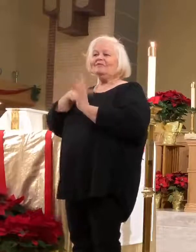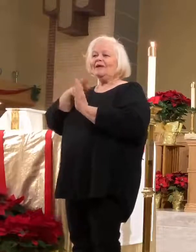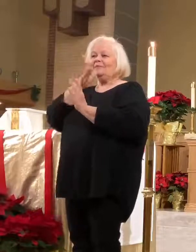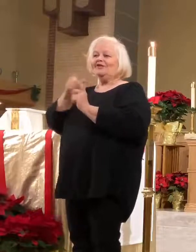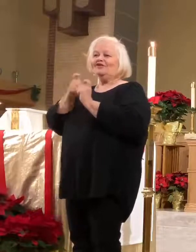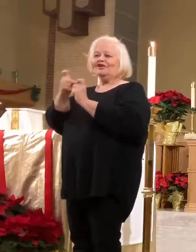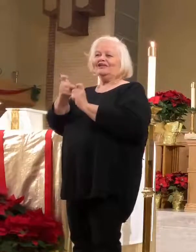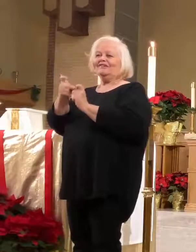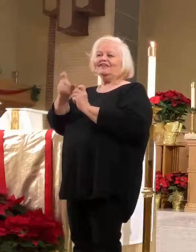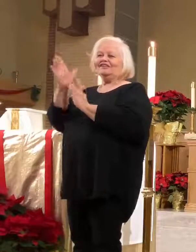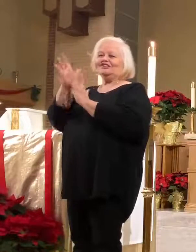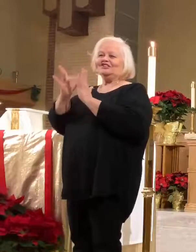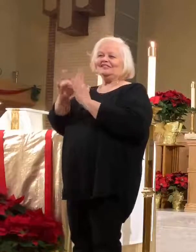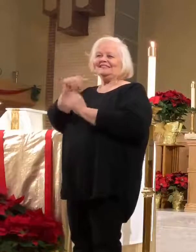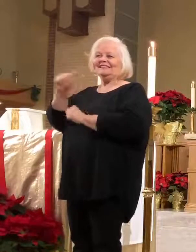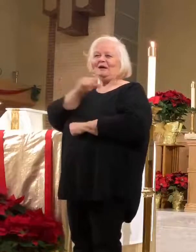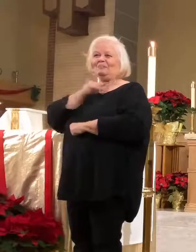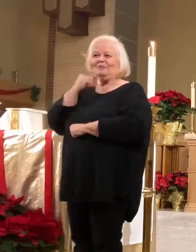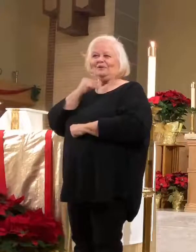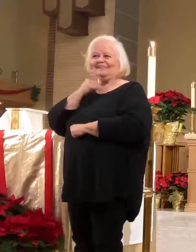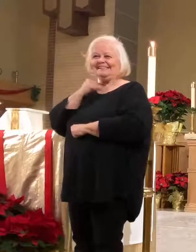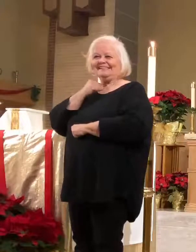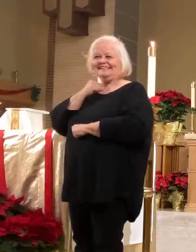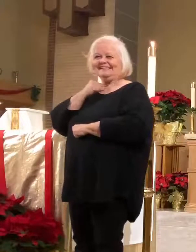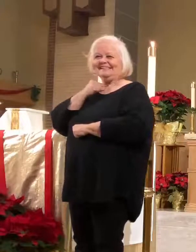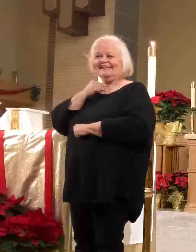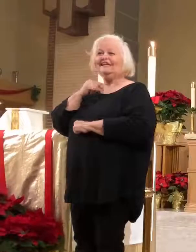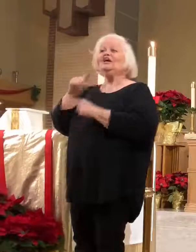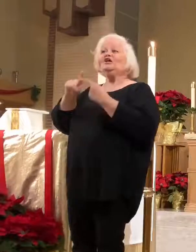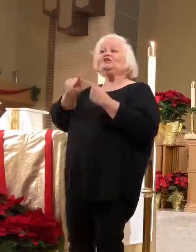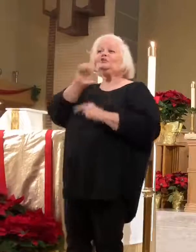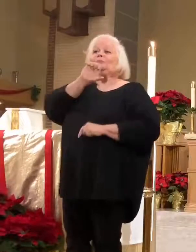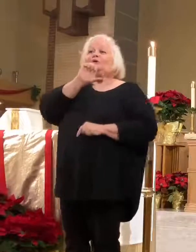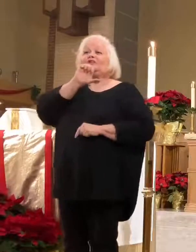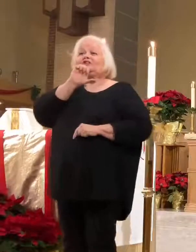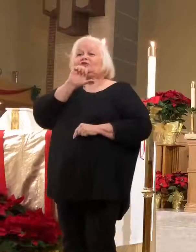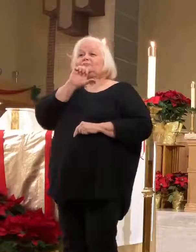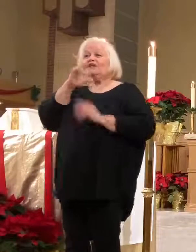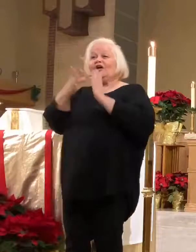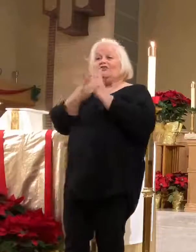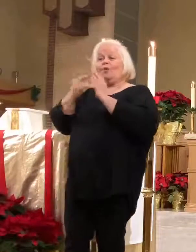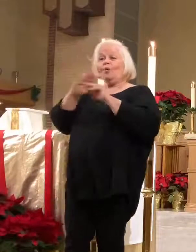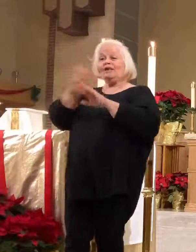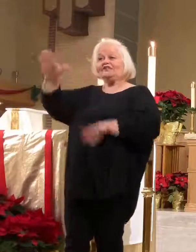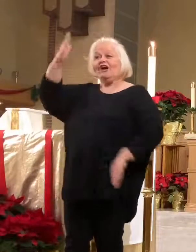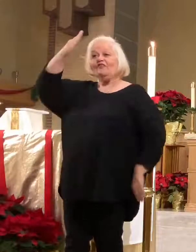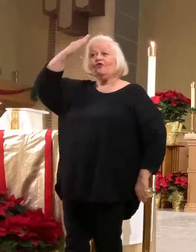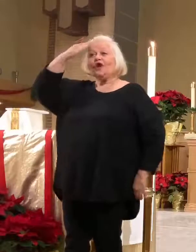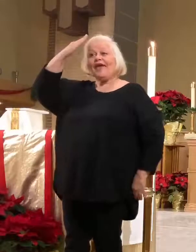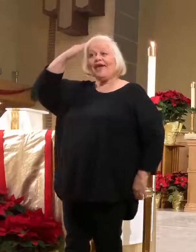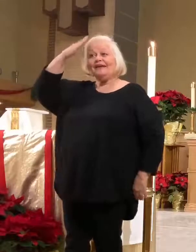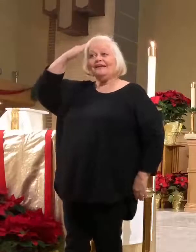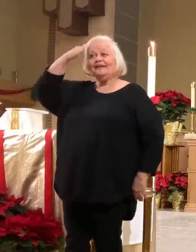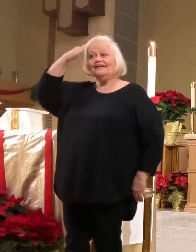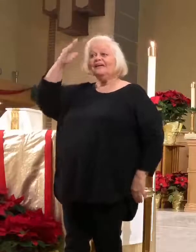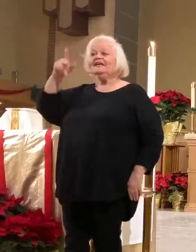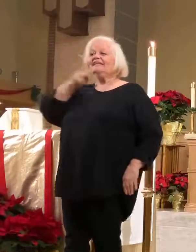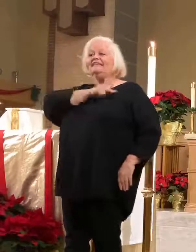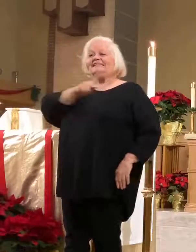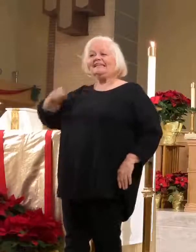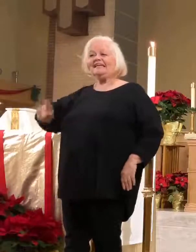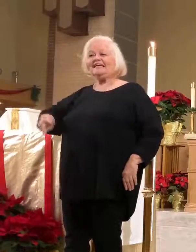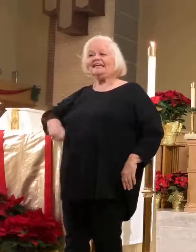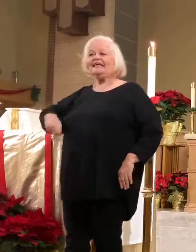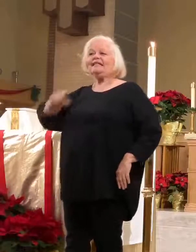You know, and then the bishops, it's on their head. You know, these kingly priestly